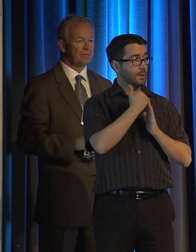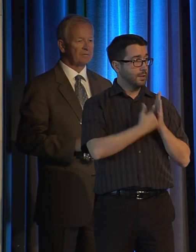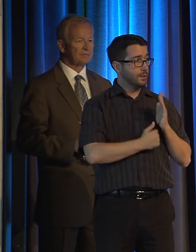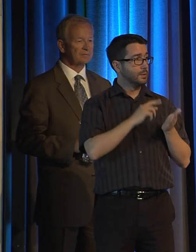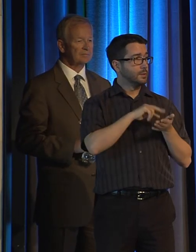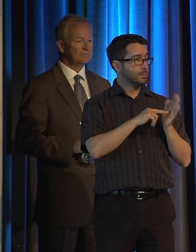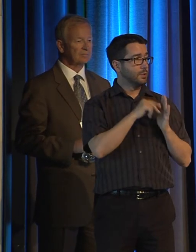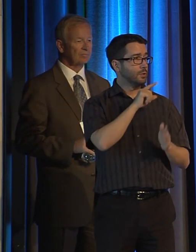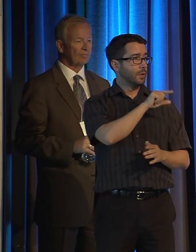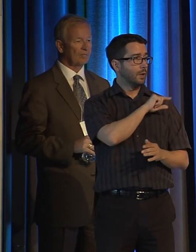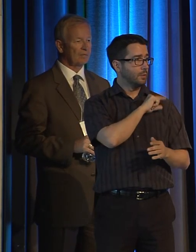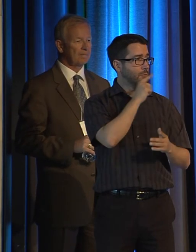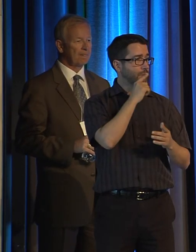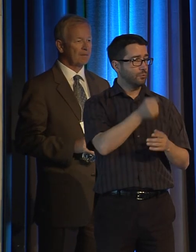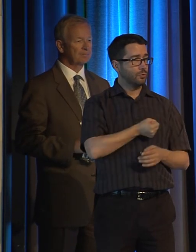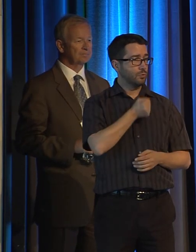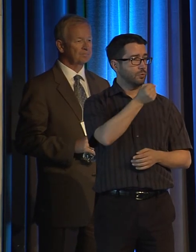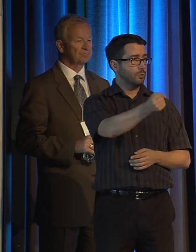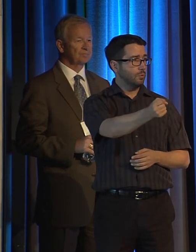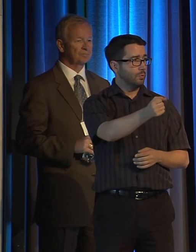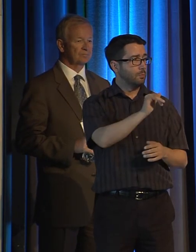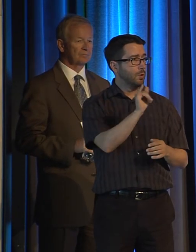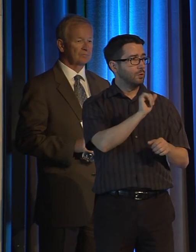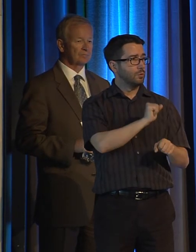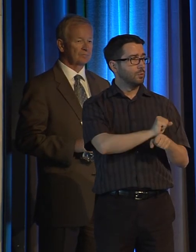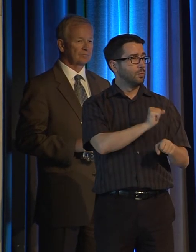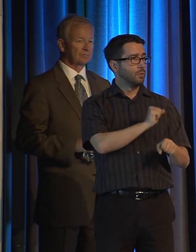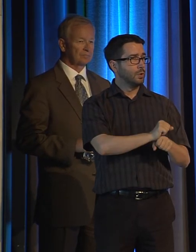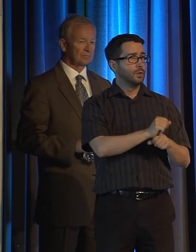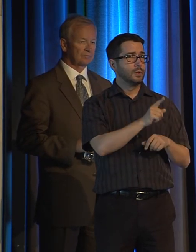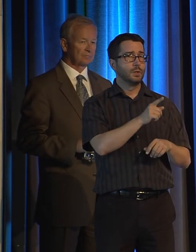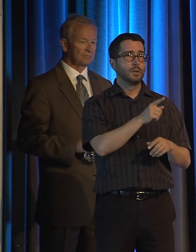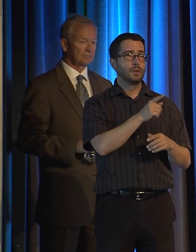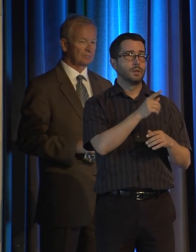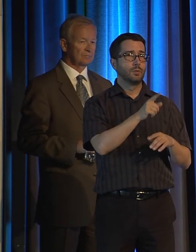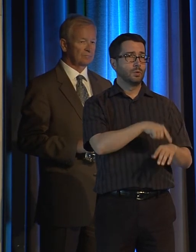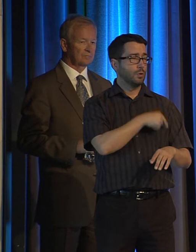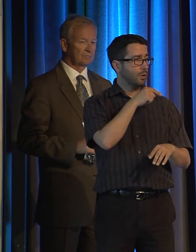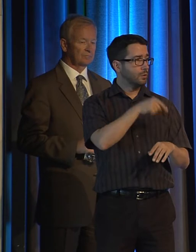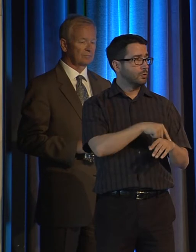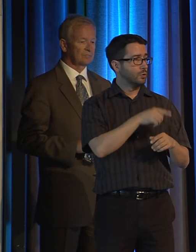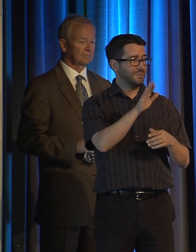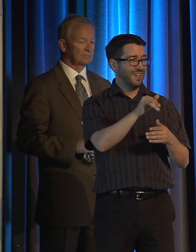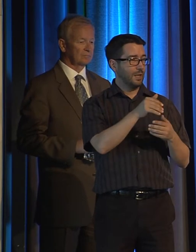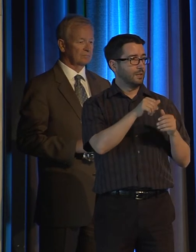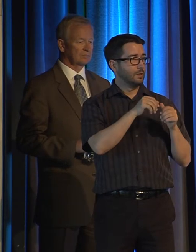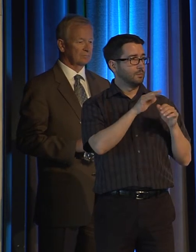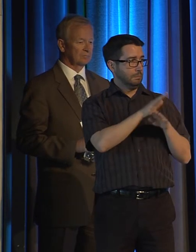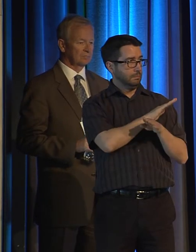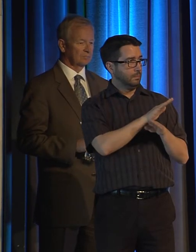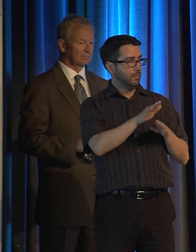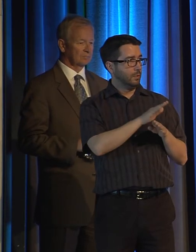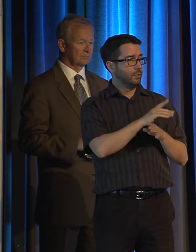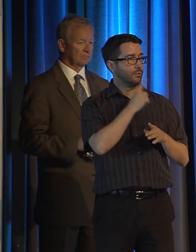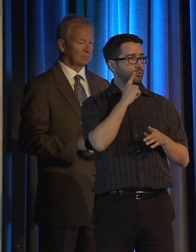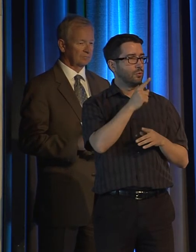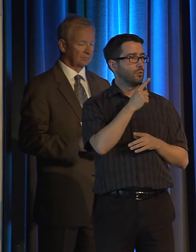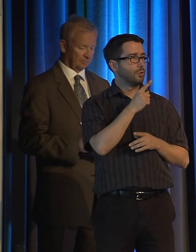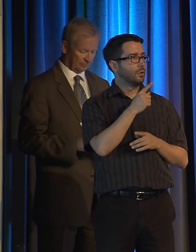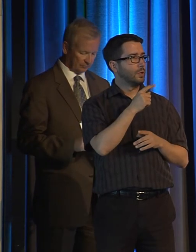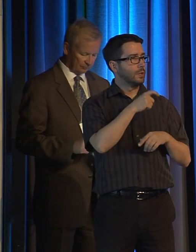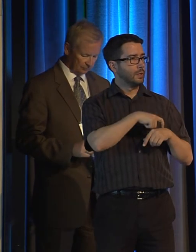placed. And also working with some of the long-term care the sector in terms of turnaround